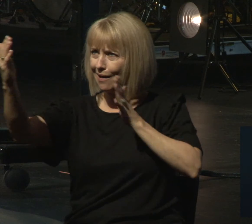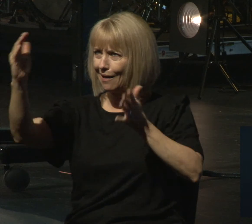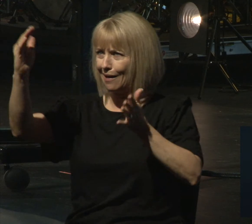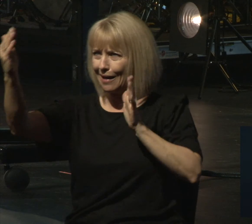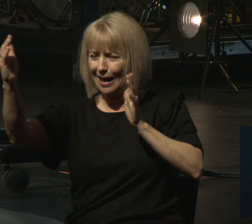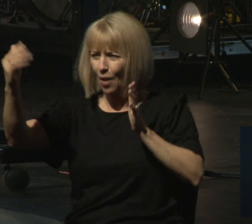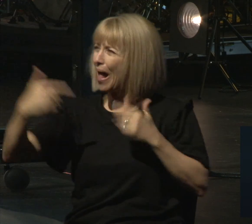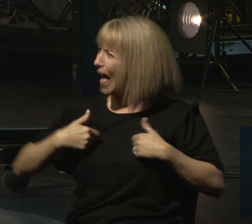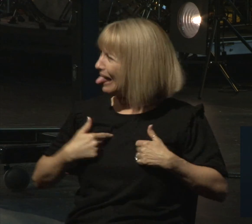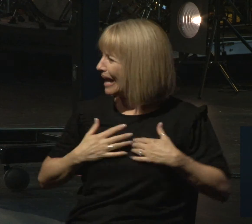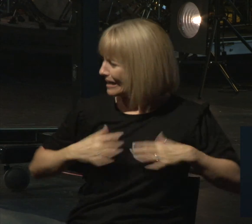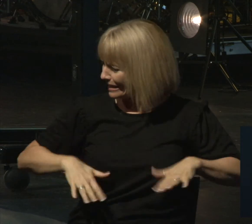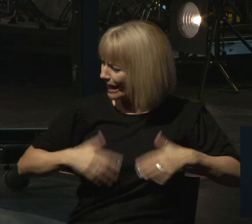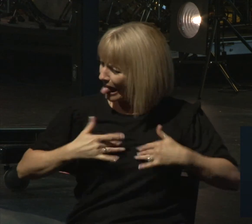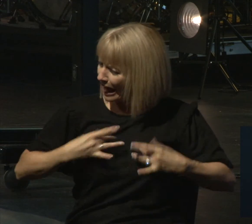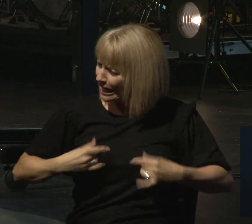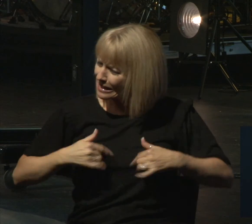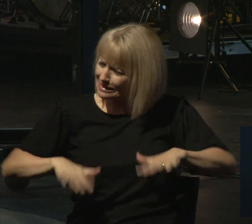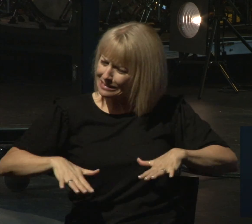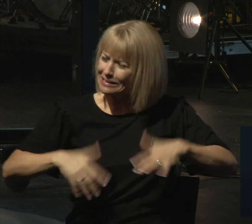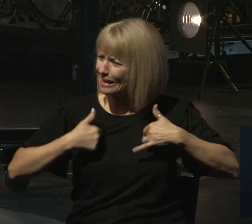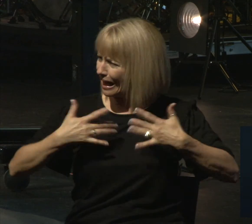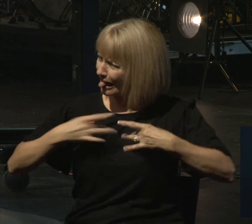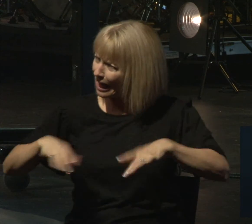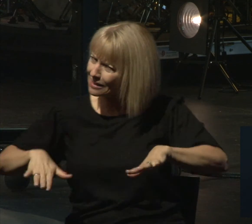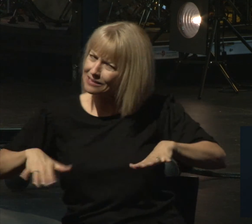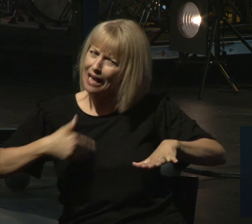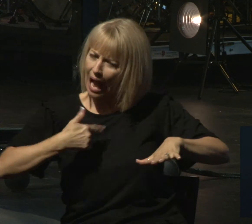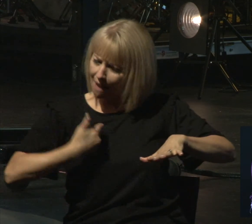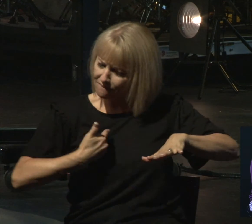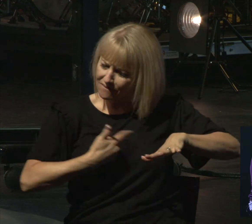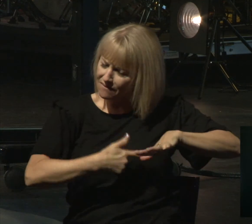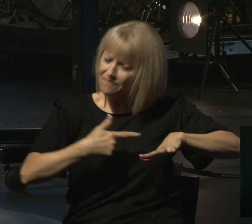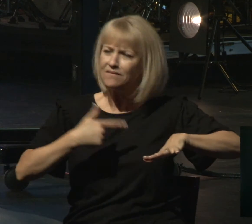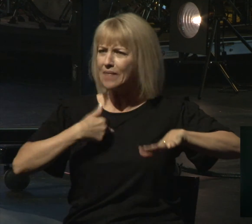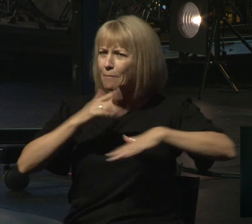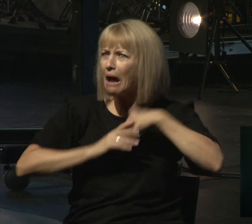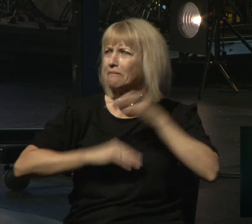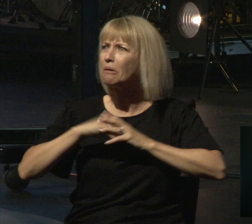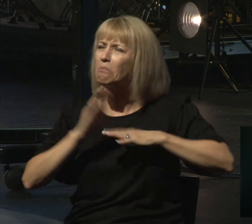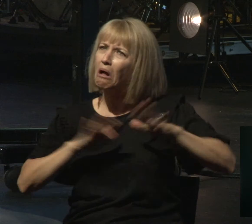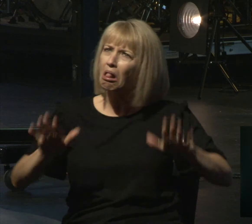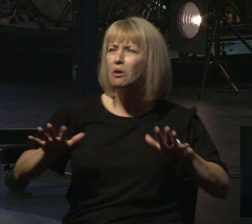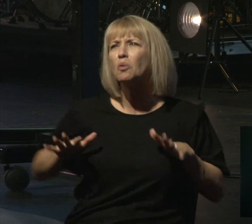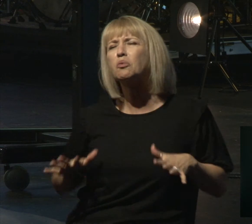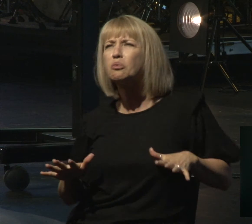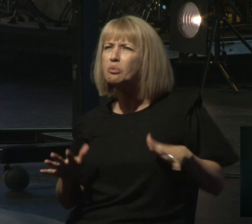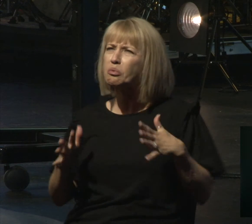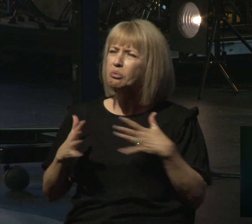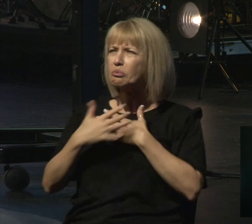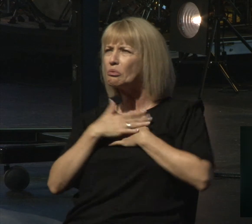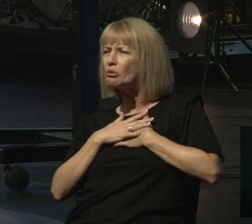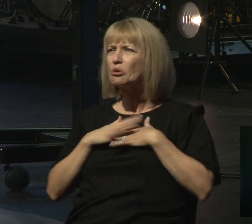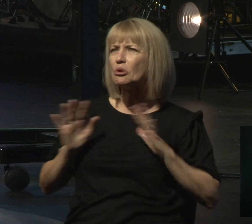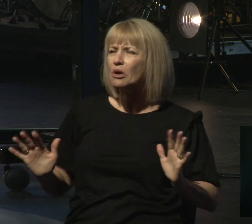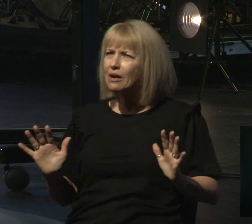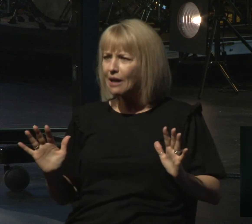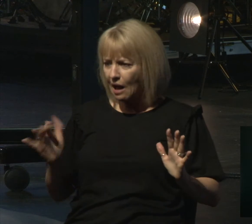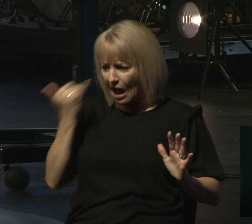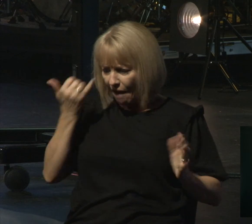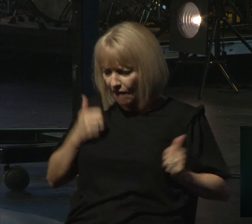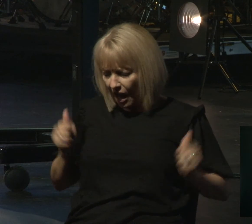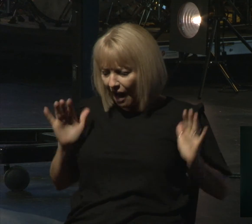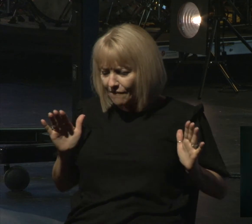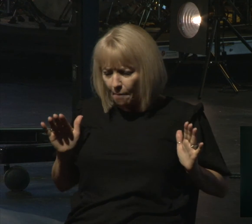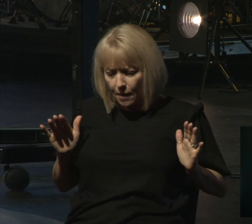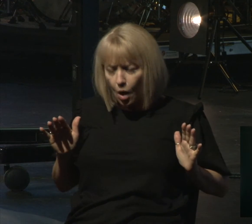way my life is right now. I've got everything. I'm so cozy and comfy. If I give anything up, what if my life tanks? What